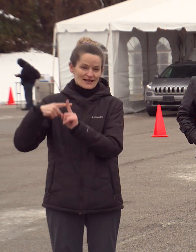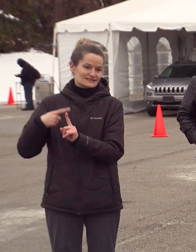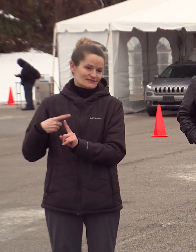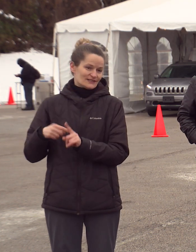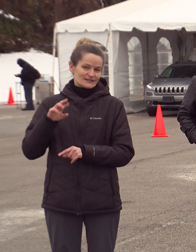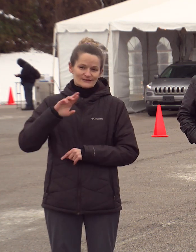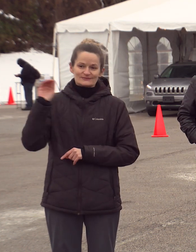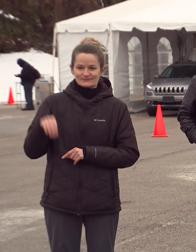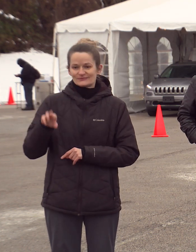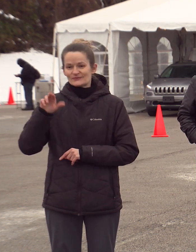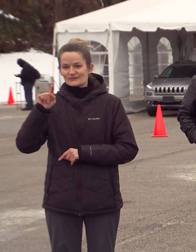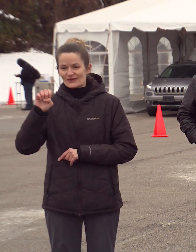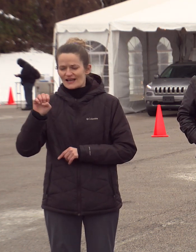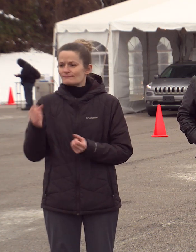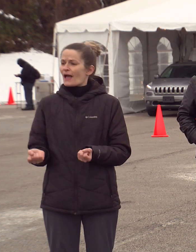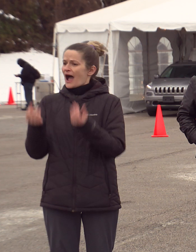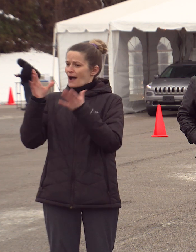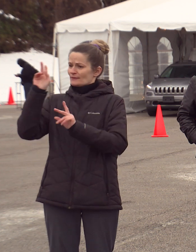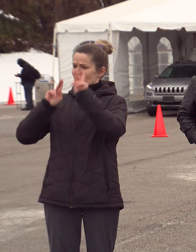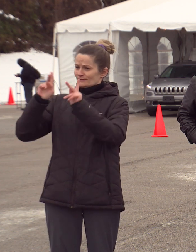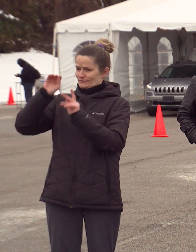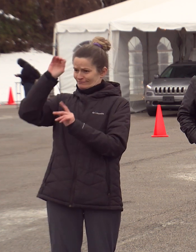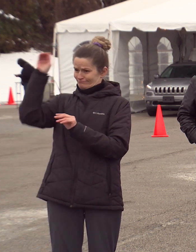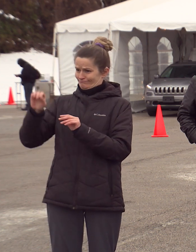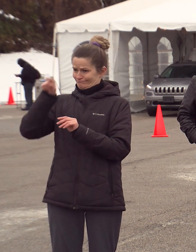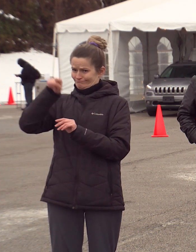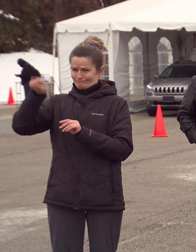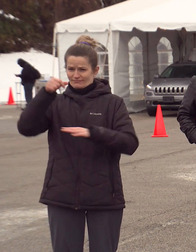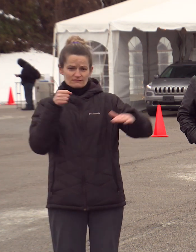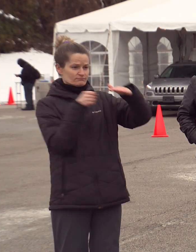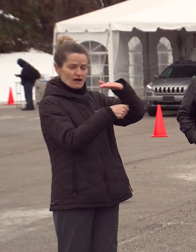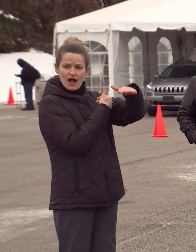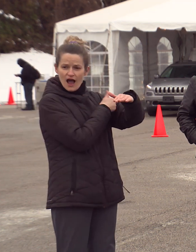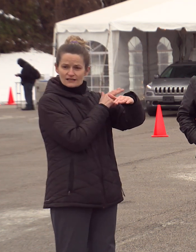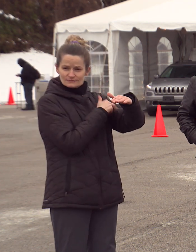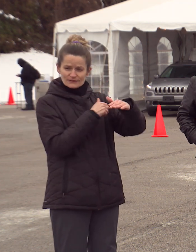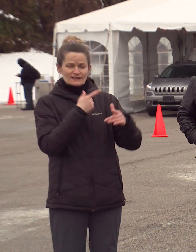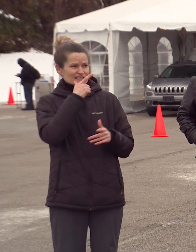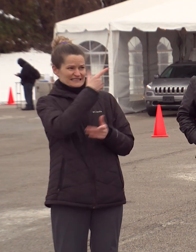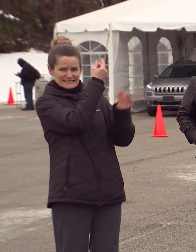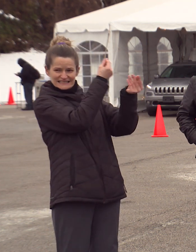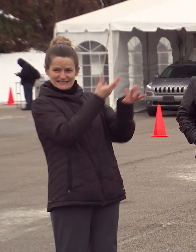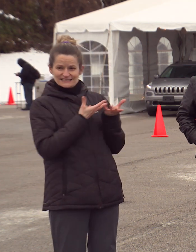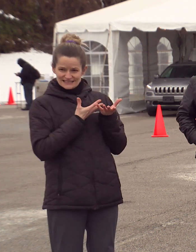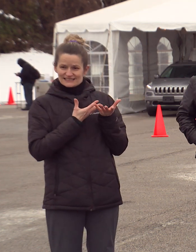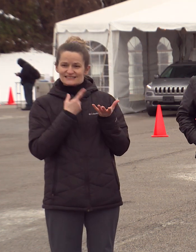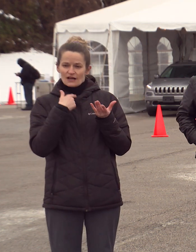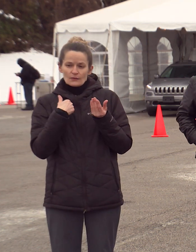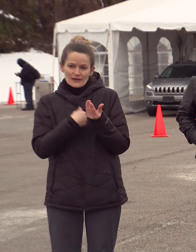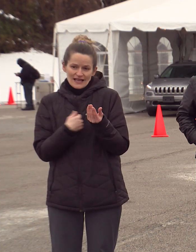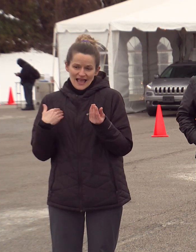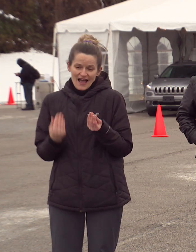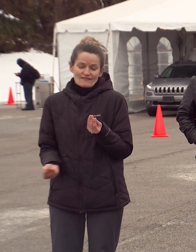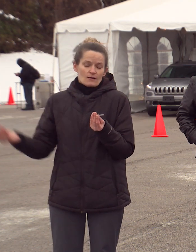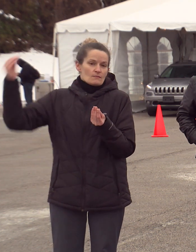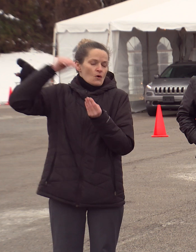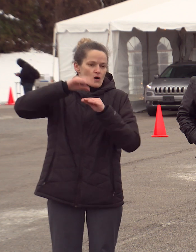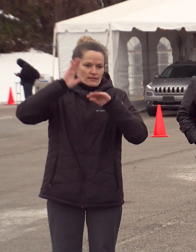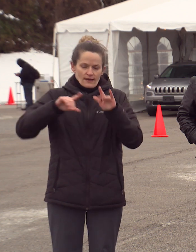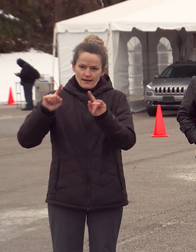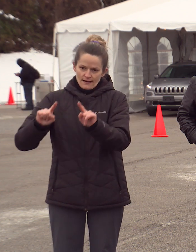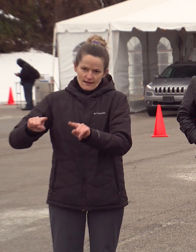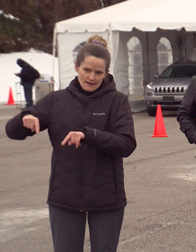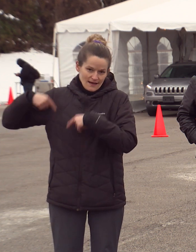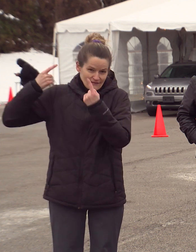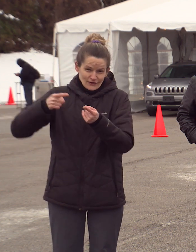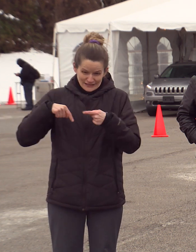with our preliminary case data from MDH, indicates we're seeing more cases now than at any other time during the pandemic. As